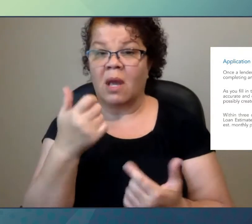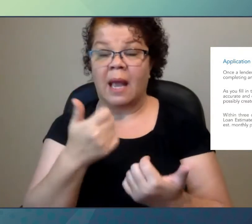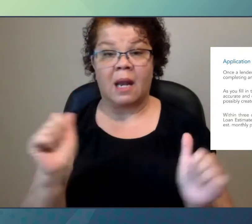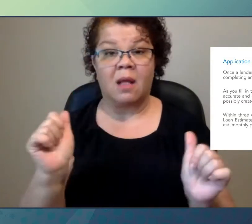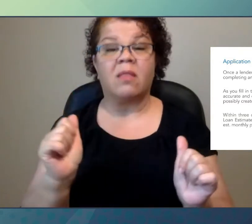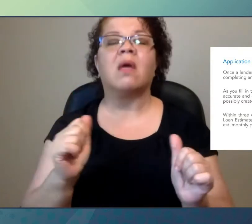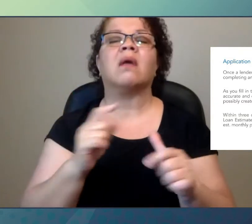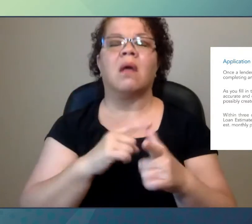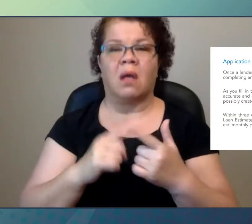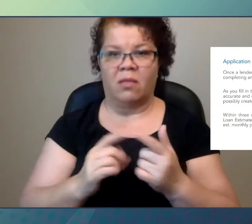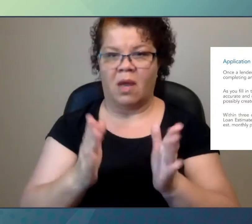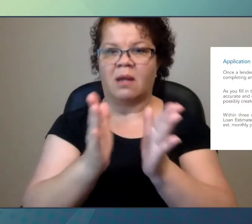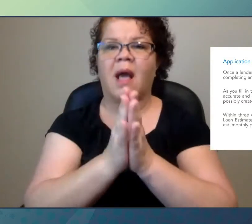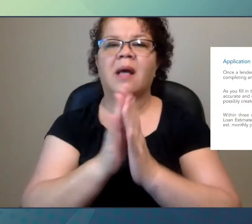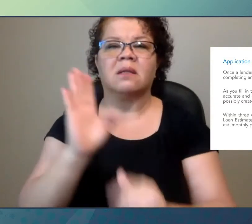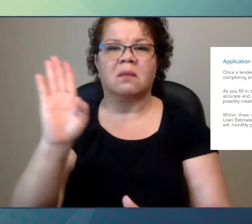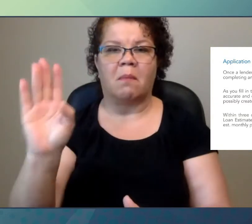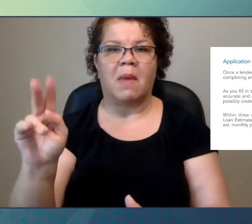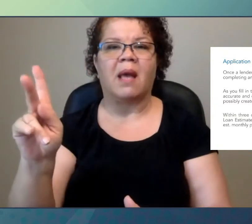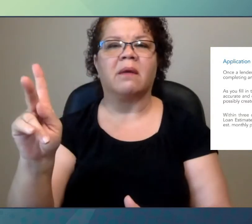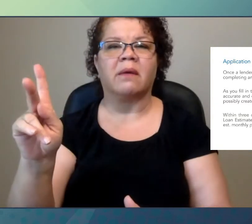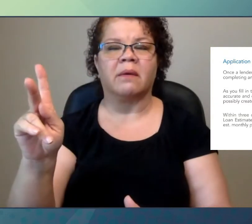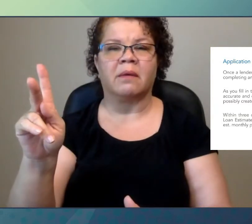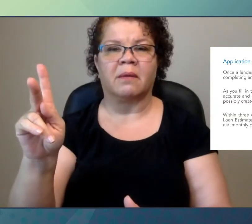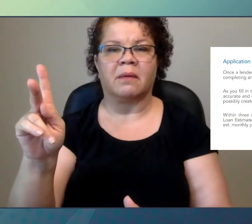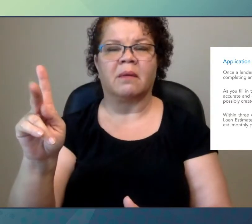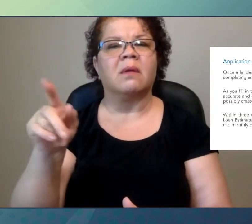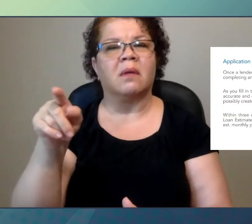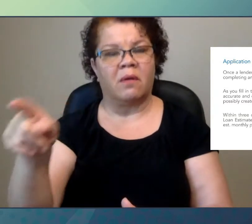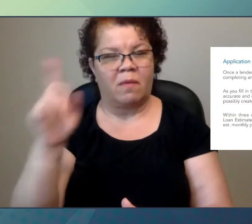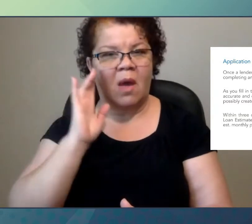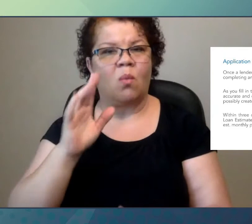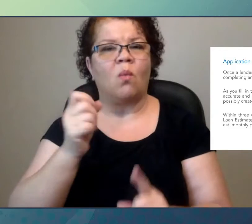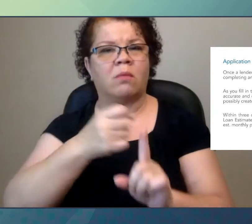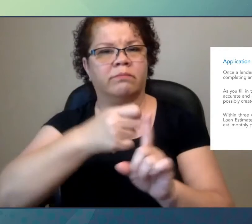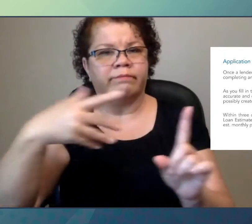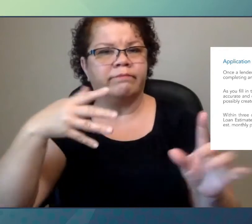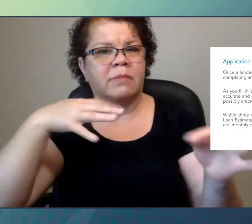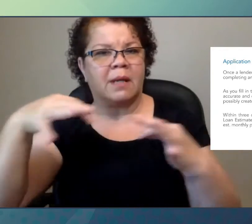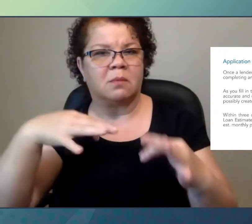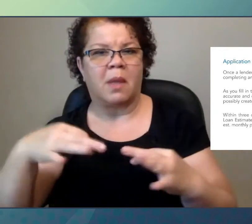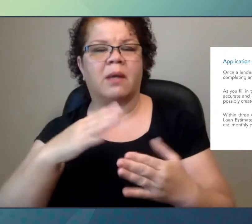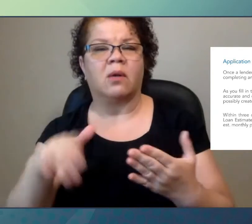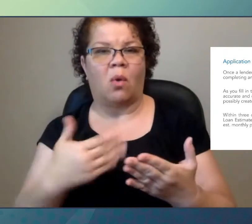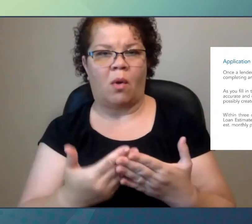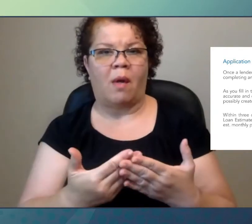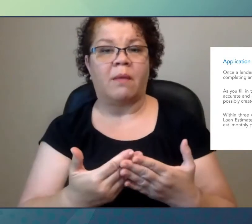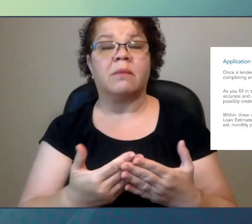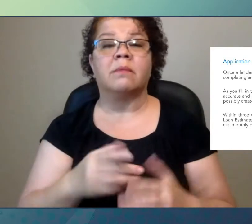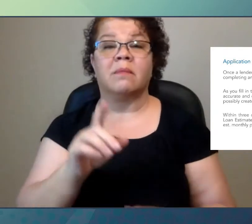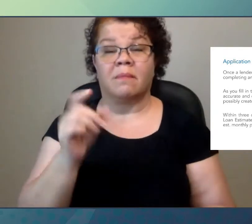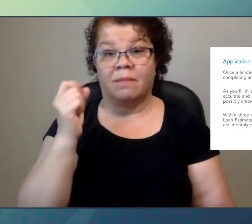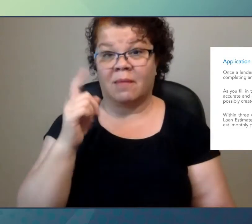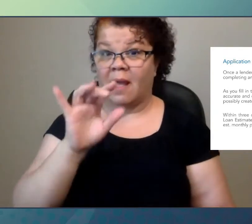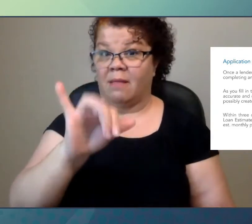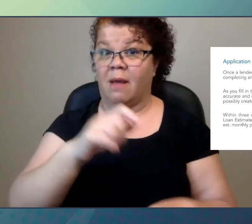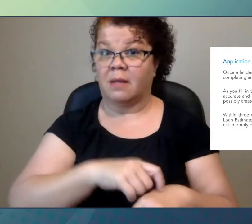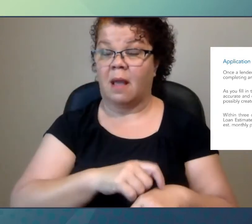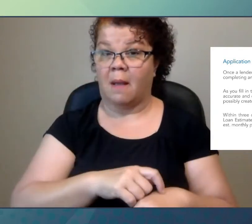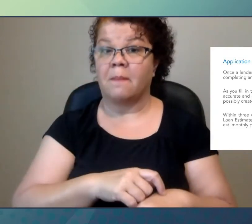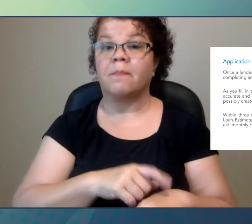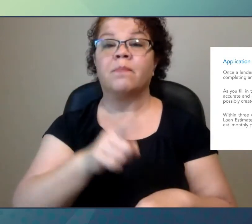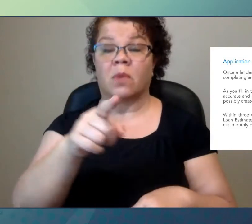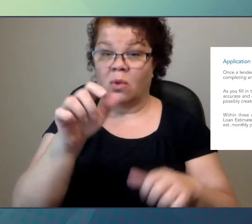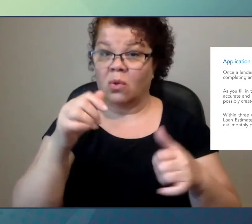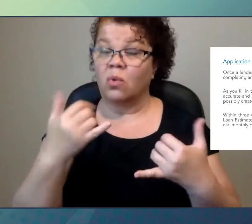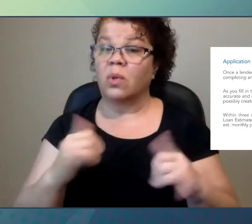ask your lender and they will be able to explain them to you. And again, at this point in time, you can still